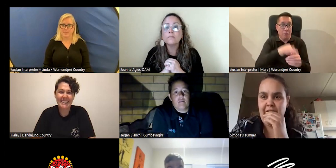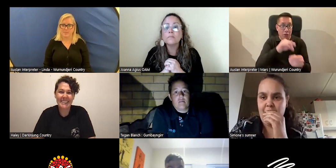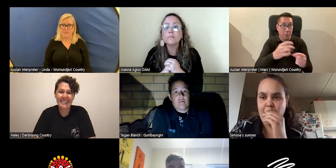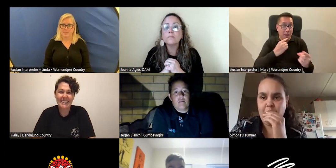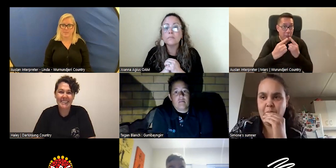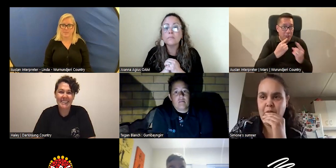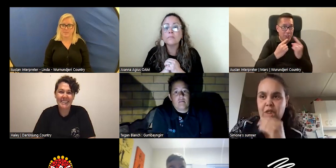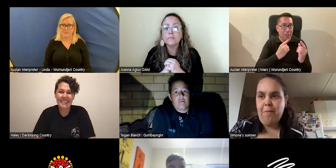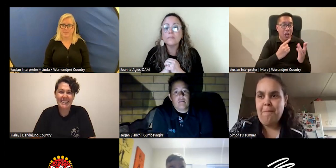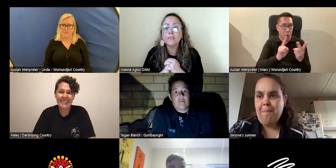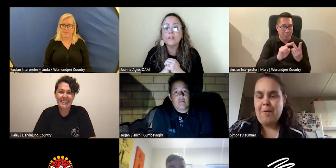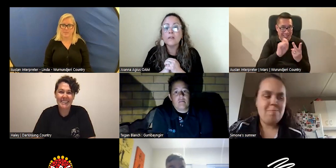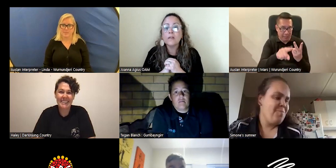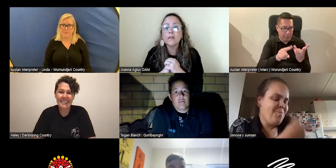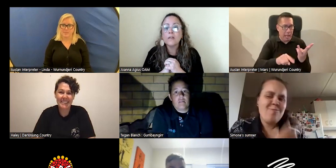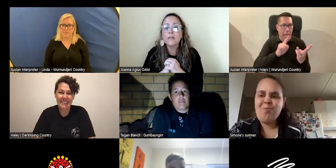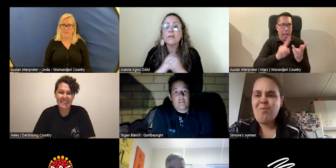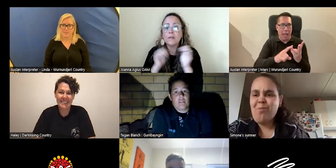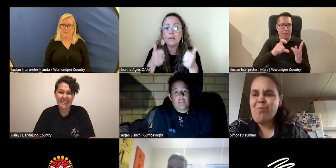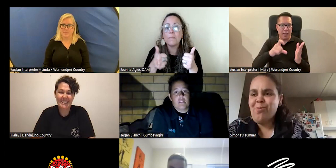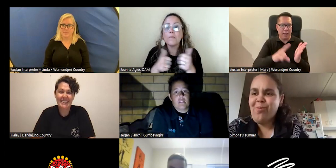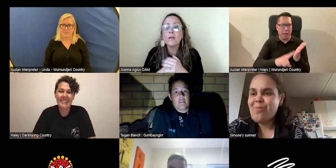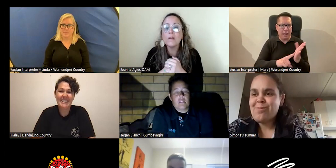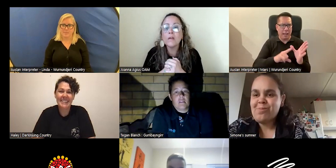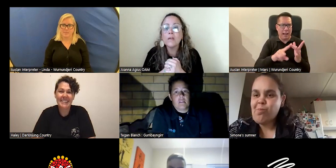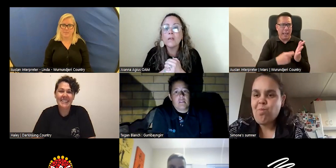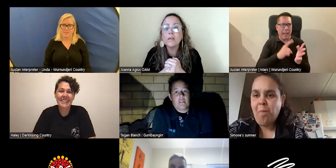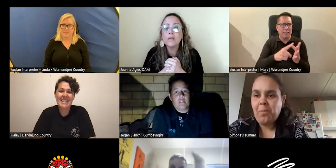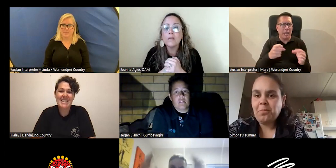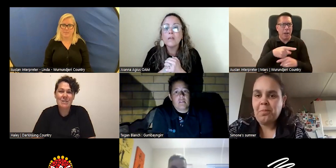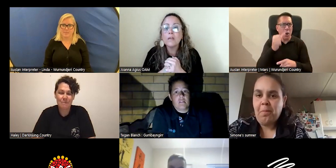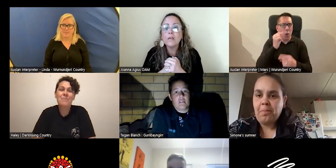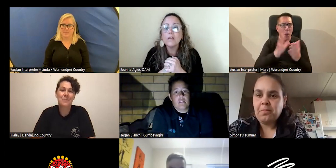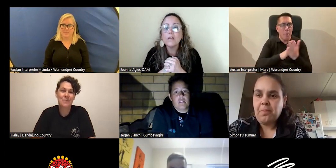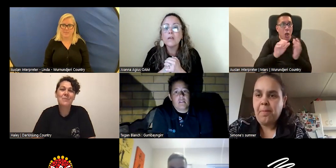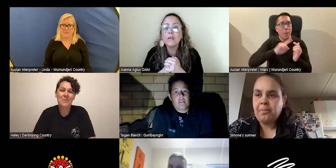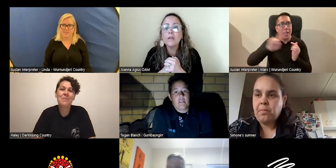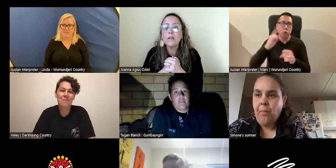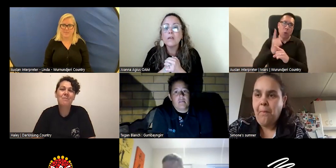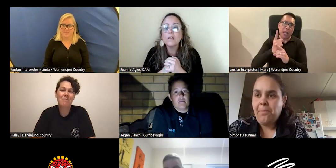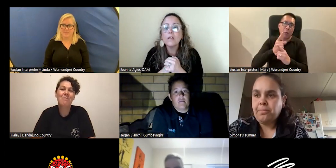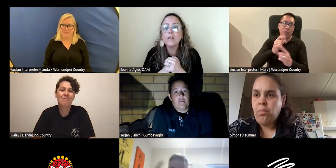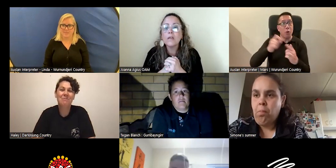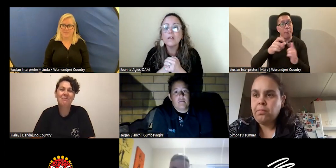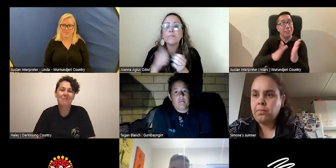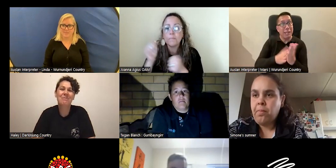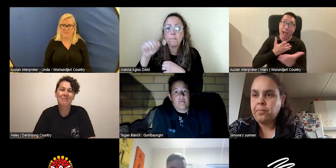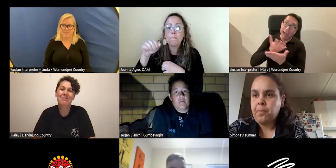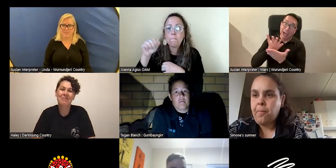information. And then I'll send through Claire's email, because as you know, I'll be out talking with the Prime Minister, with the